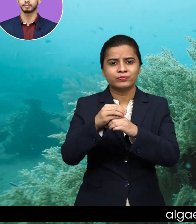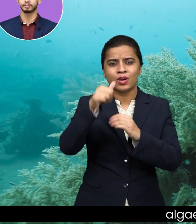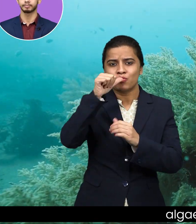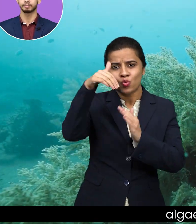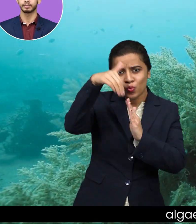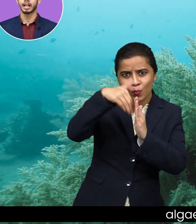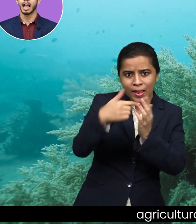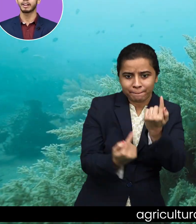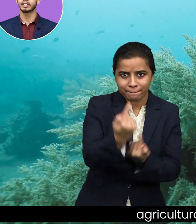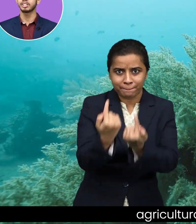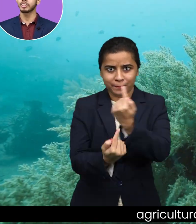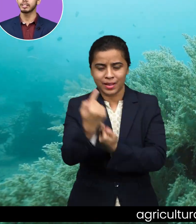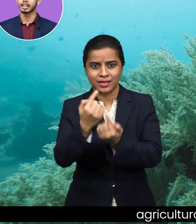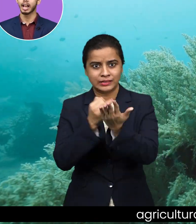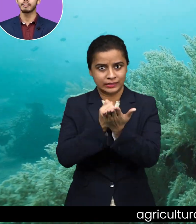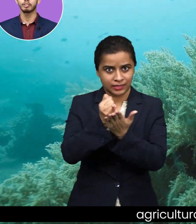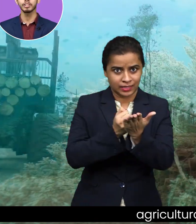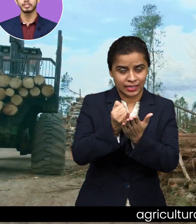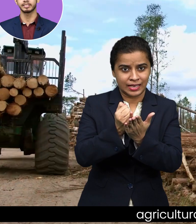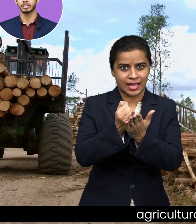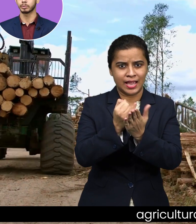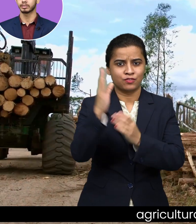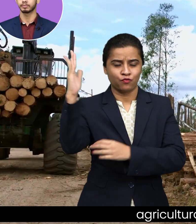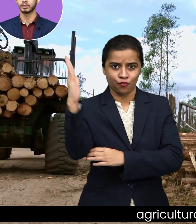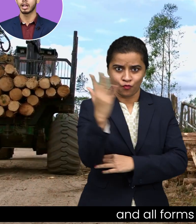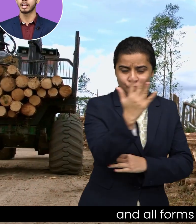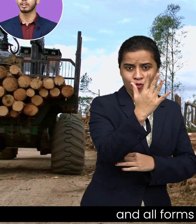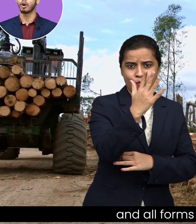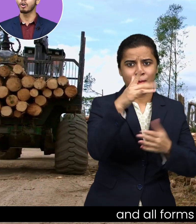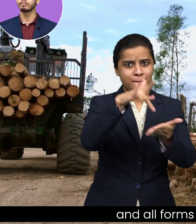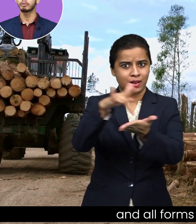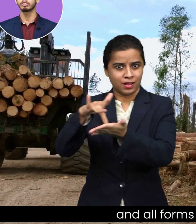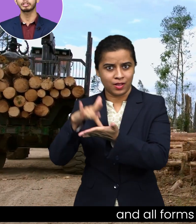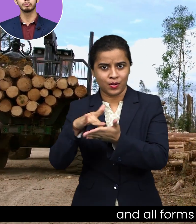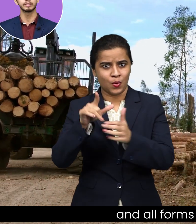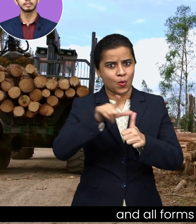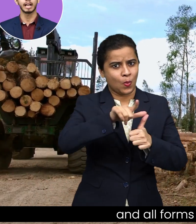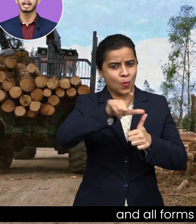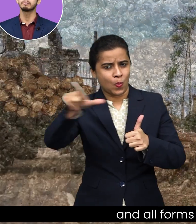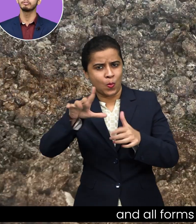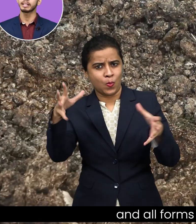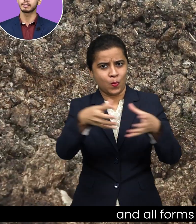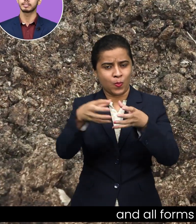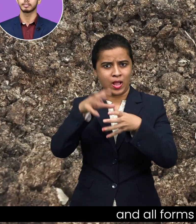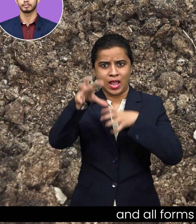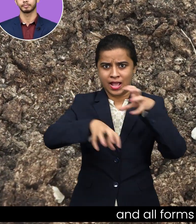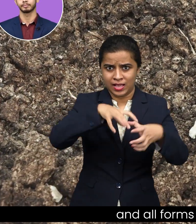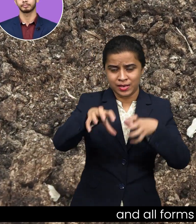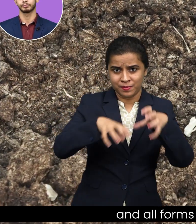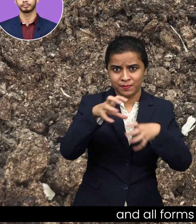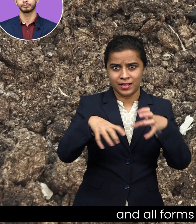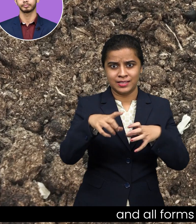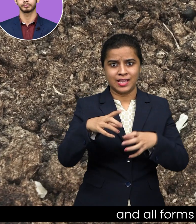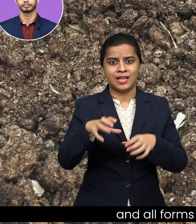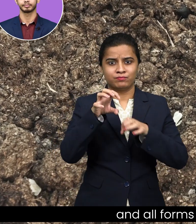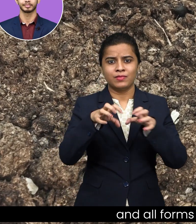plants, agricultural and forest residues, and all forms of human animal waste.